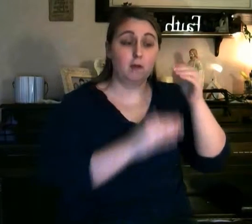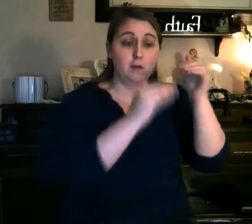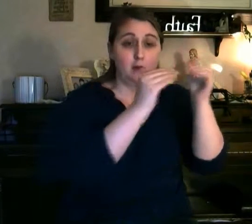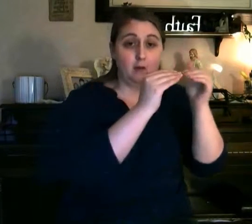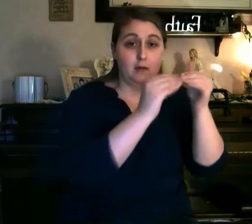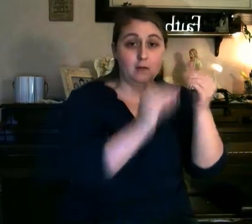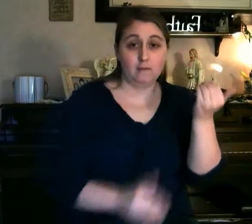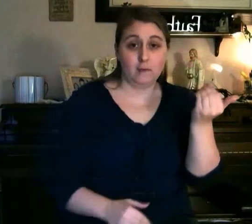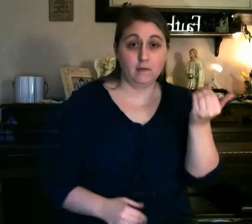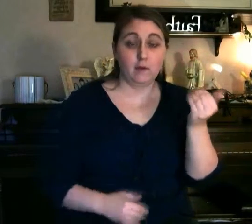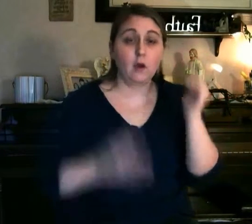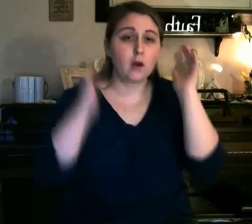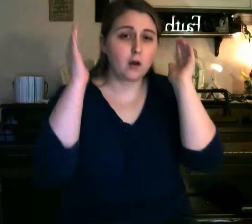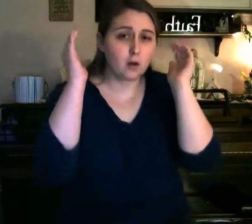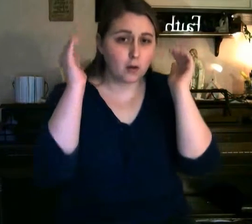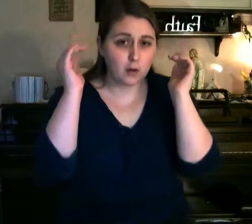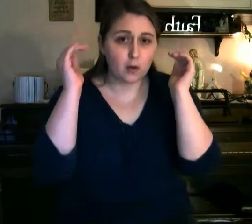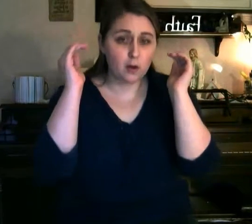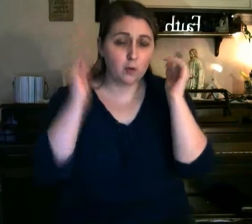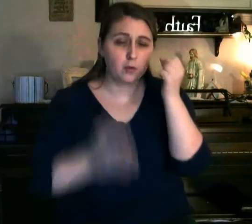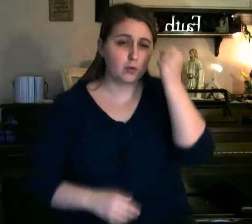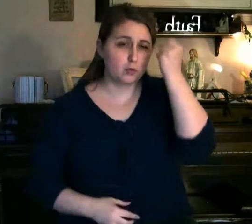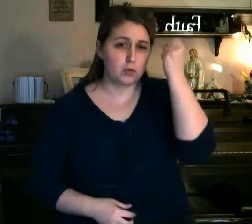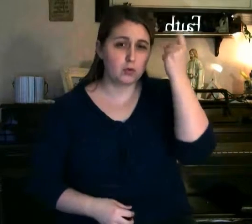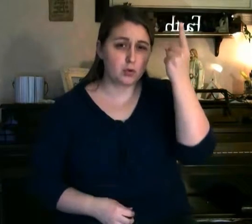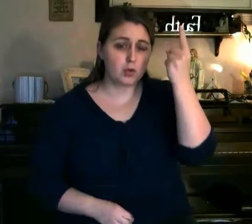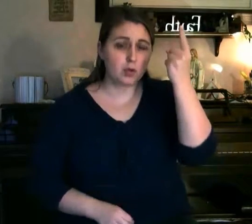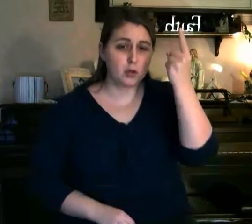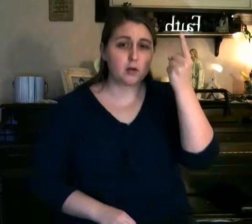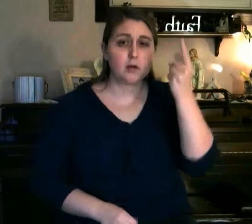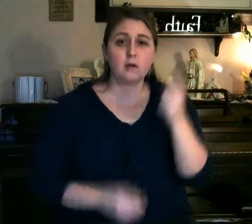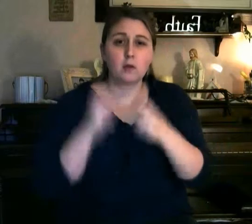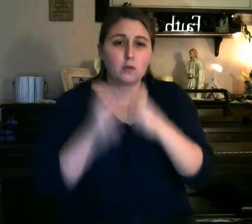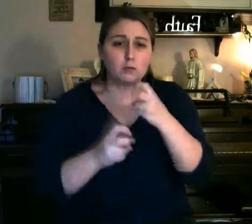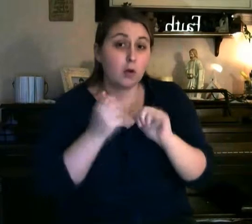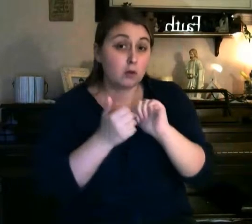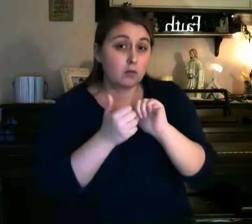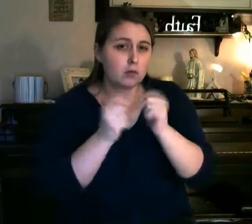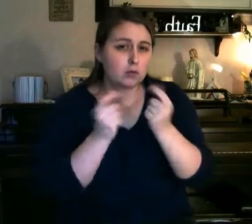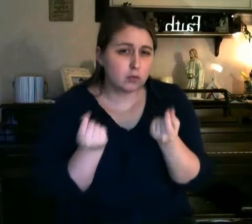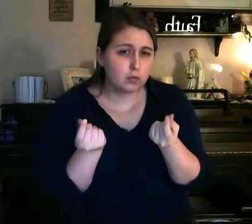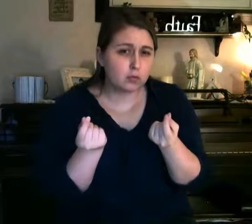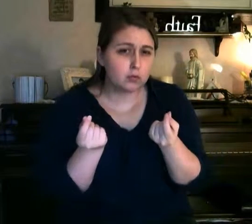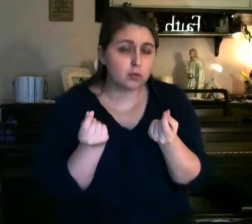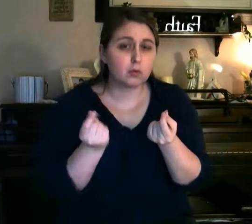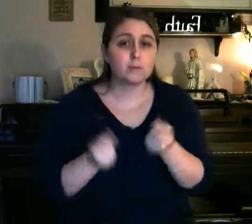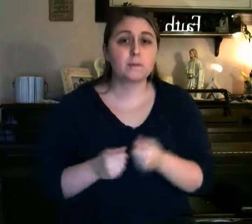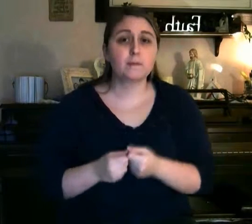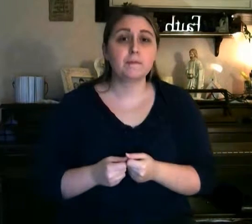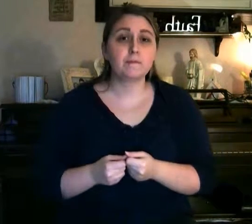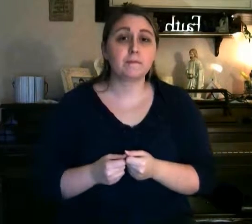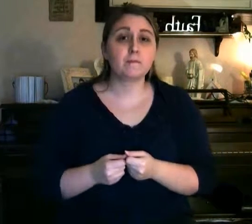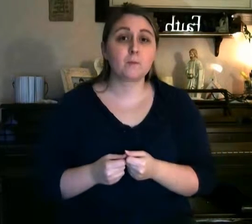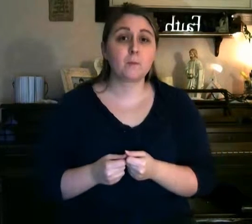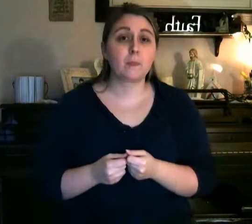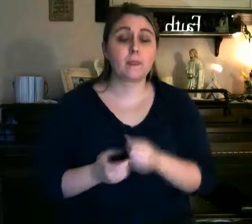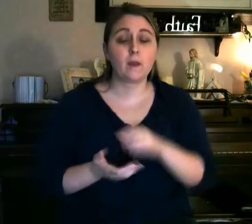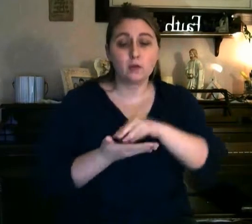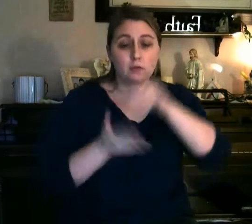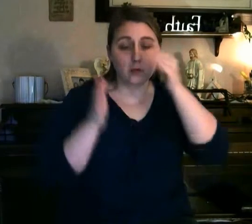So hopefully that gives you a sense of how to do these types of problems. And more than, I guess this, and you're going to learn multiplication